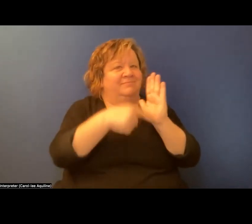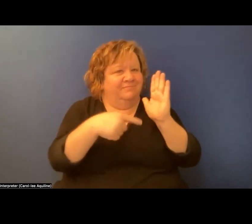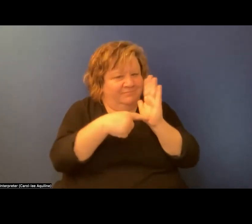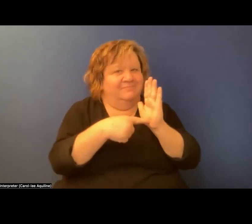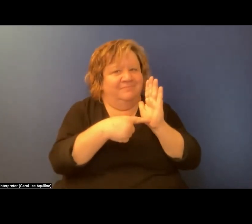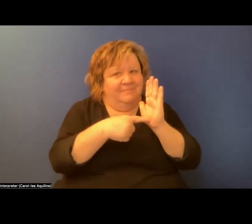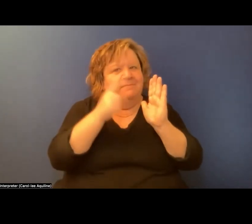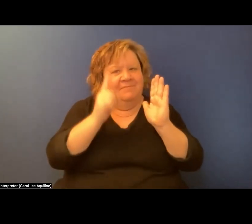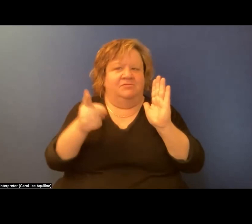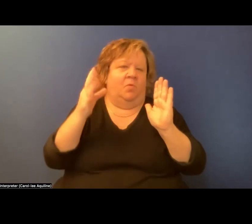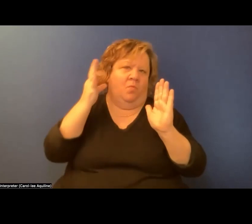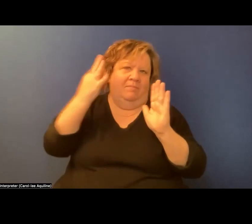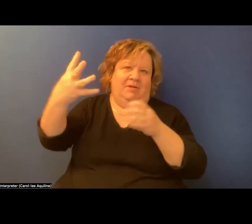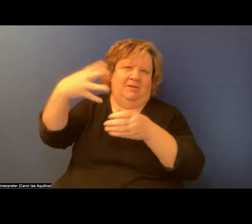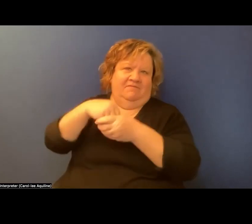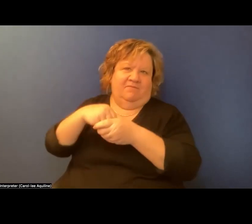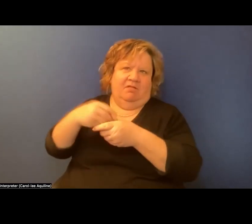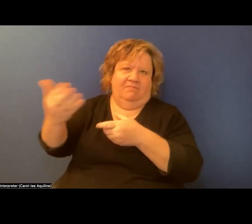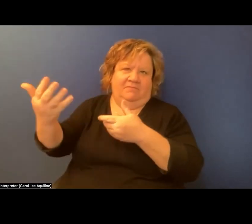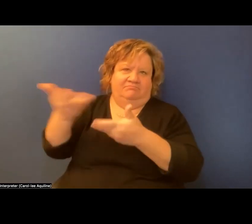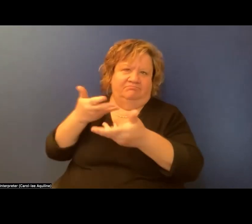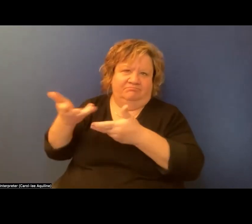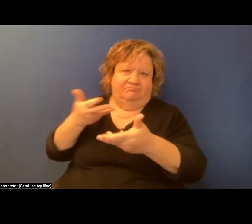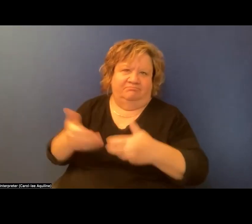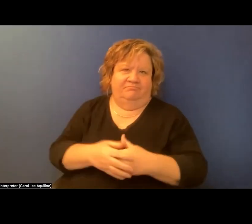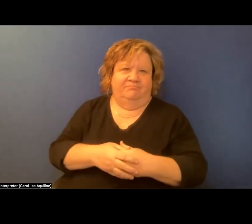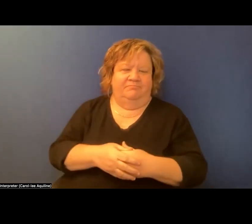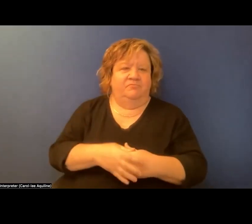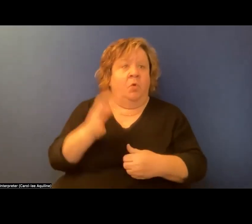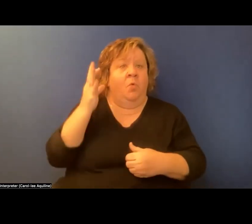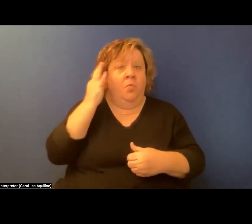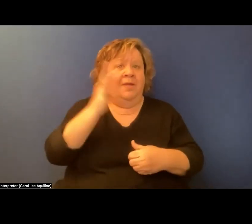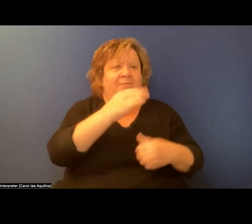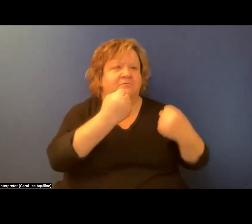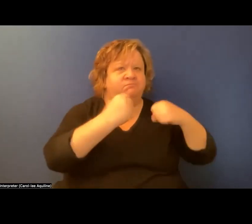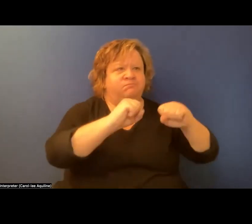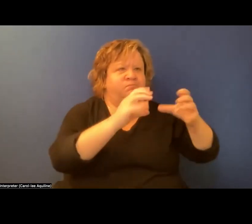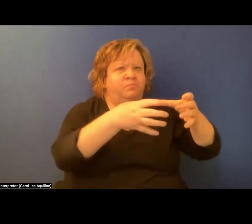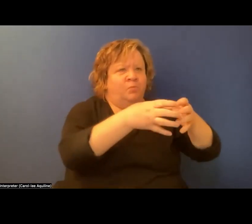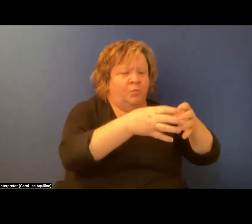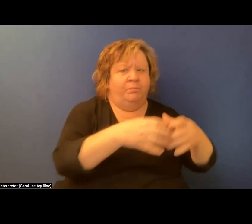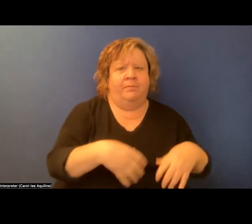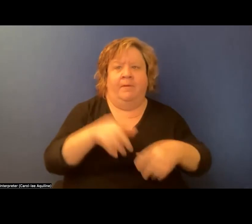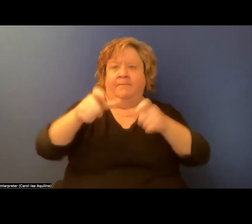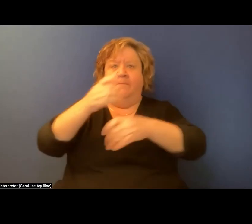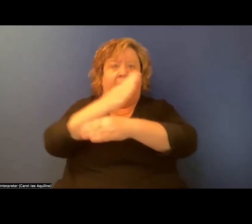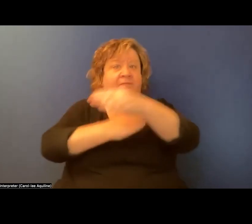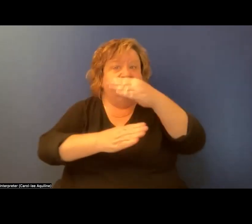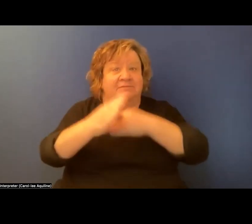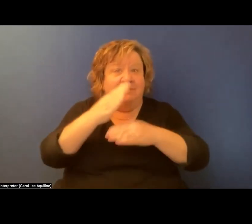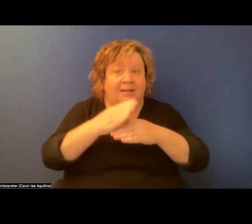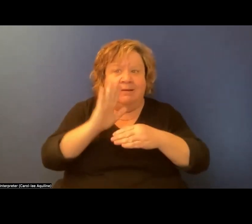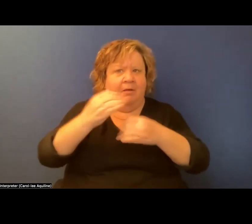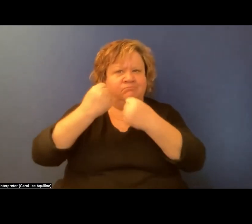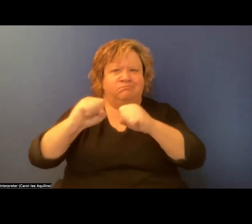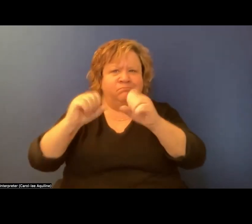women movement for climate action and people with disabilities movement on climate action. So I reach my